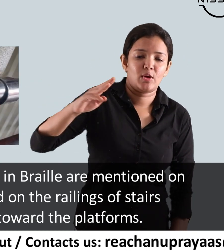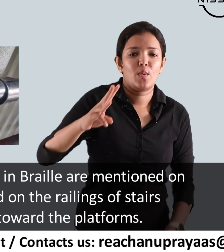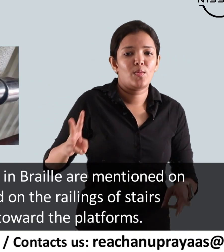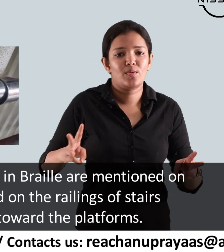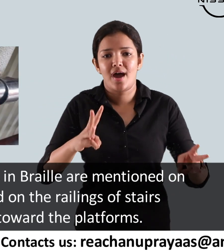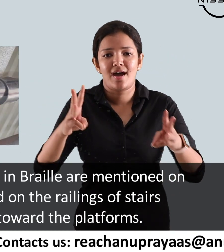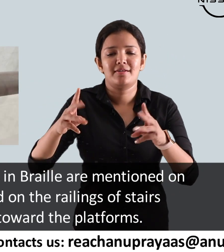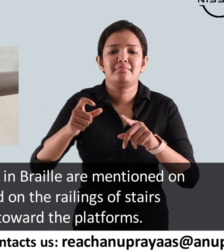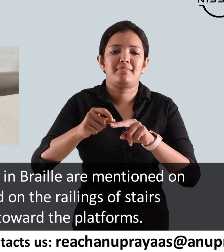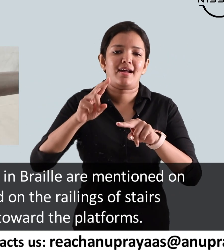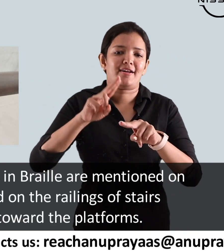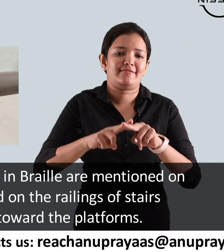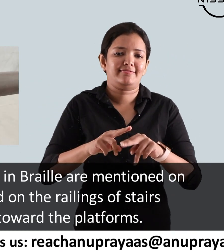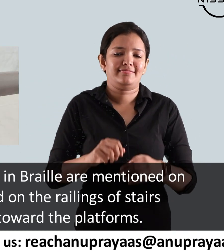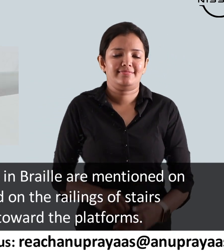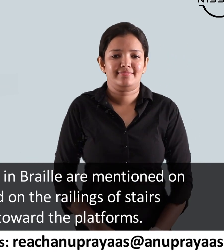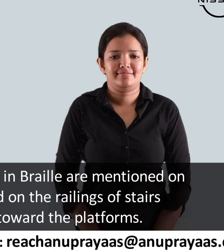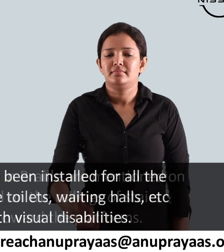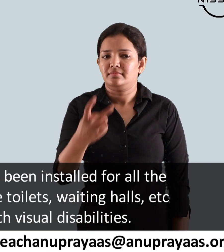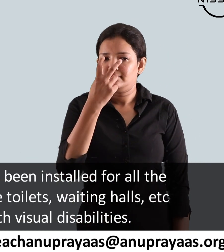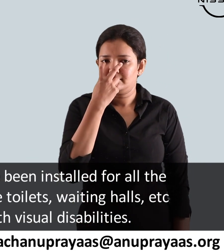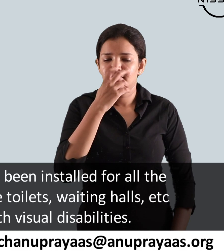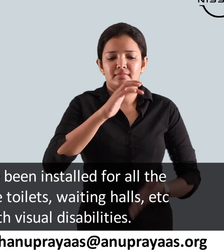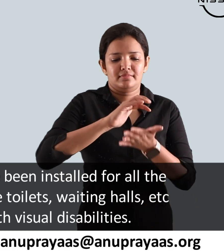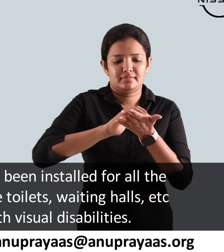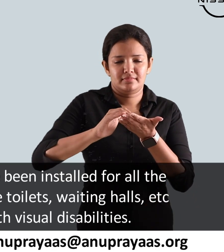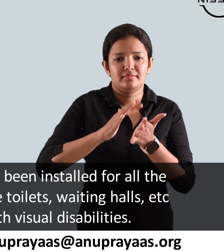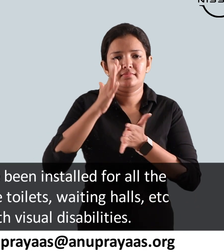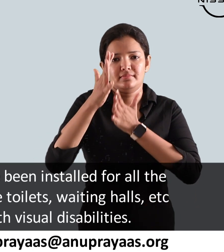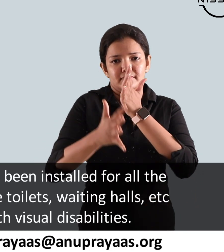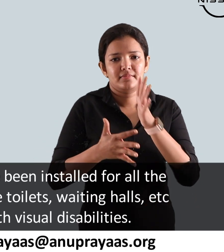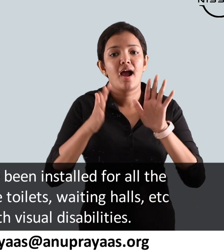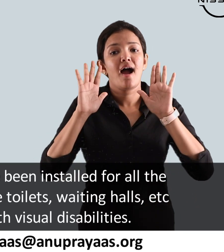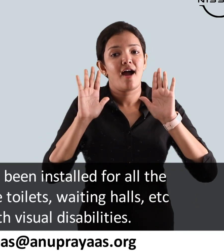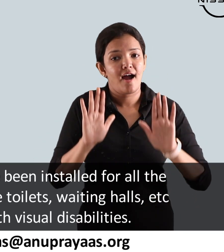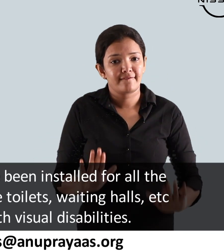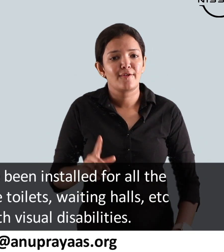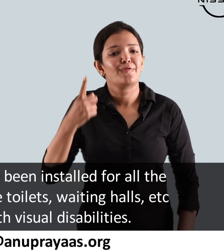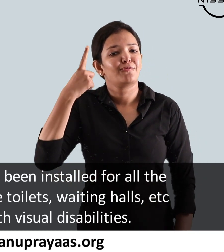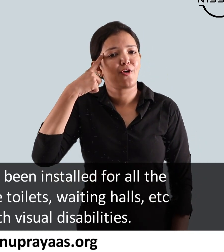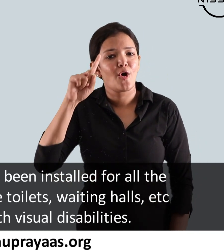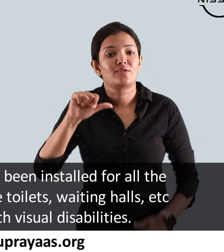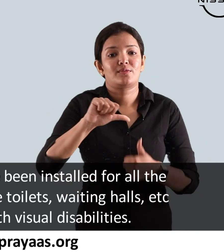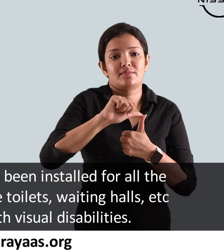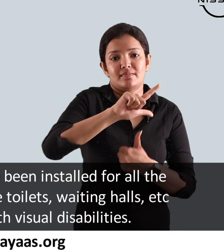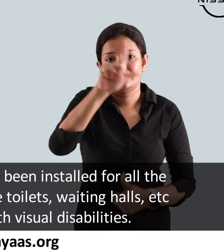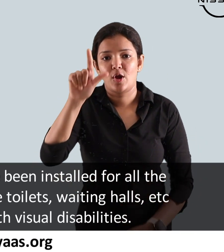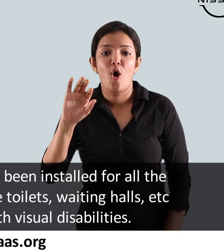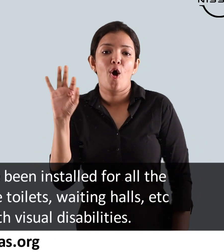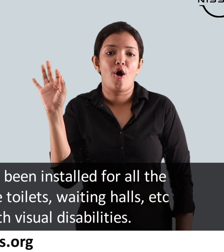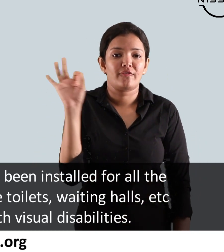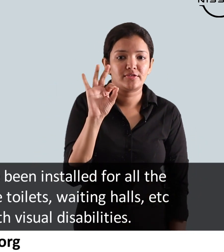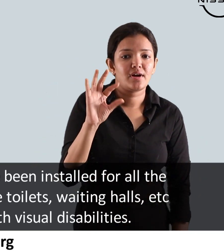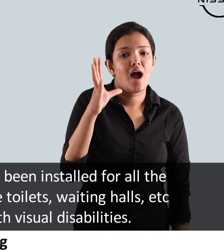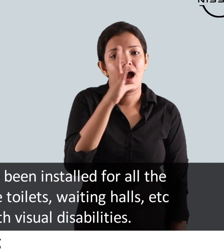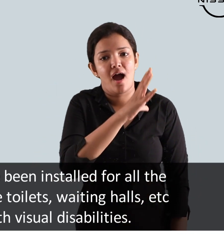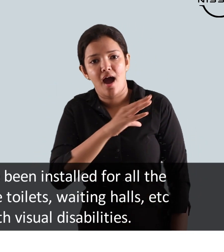ramps leading towards the platforms. Braille signboards have been installed for all the offices and